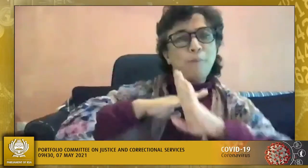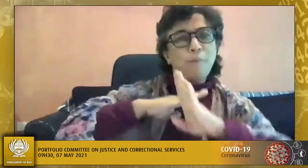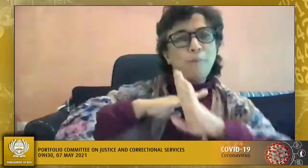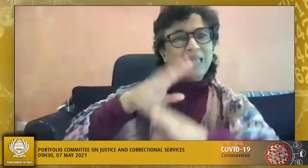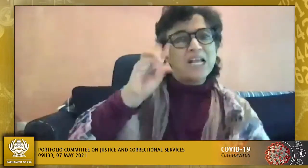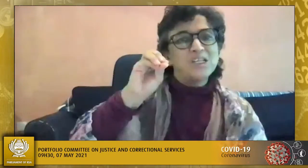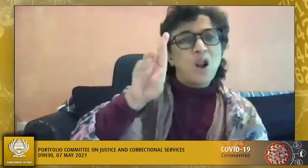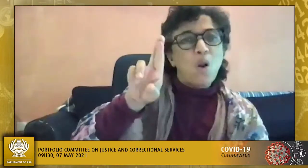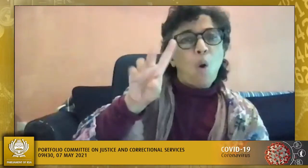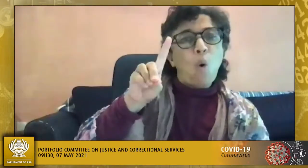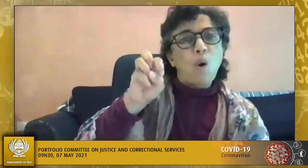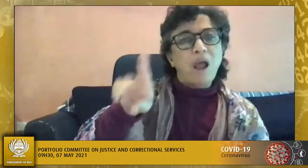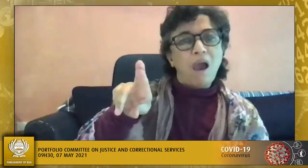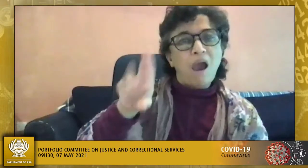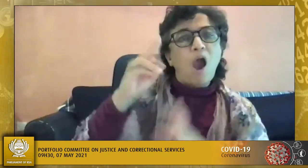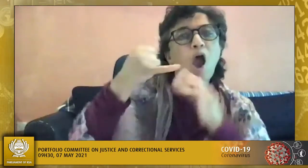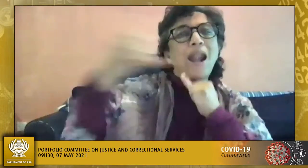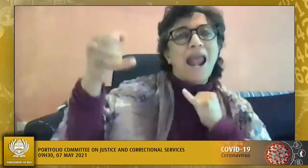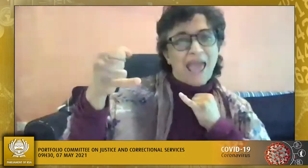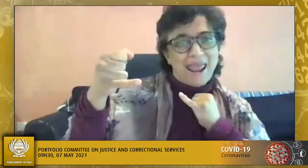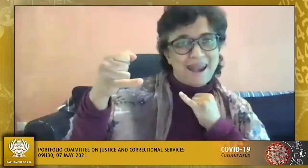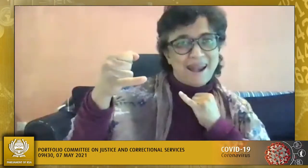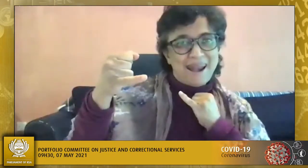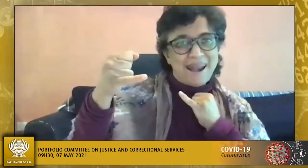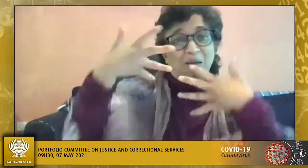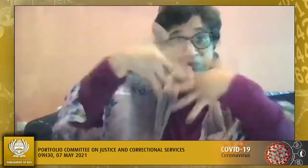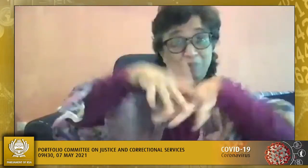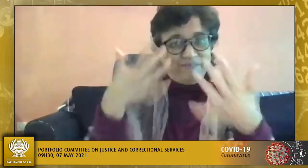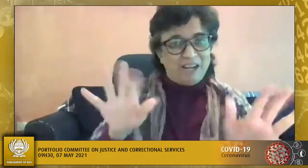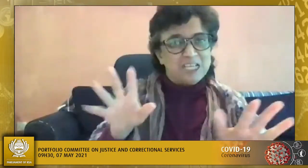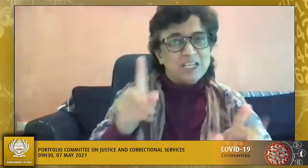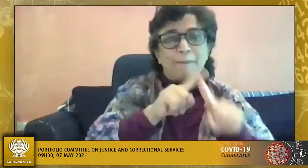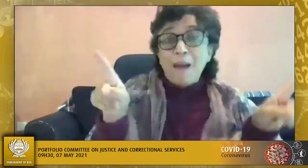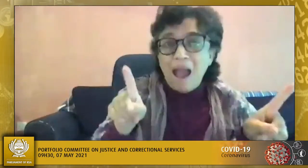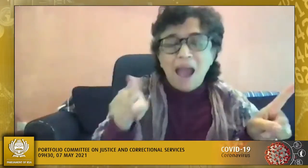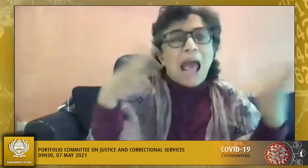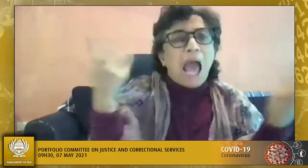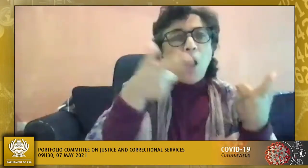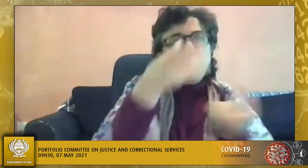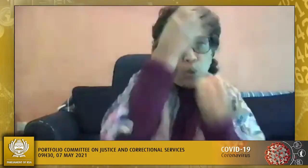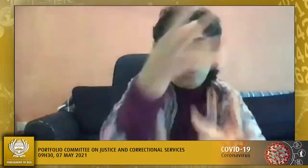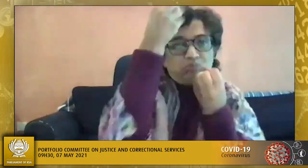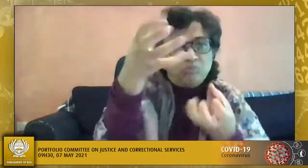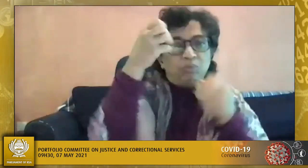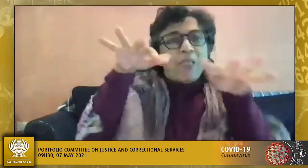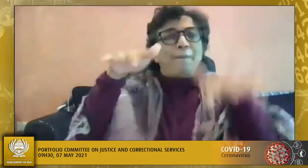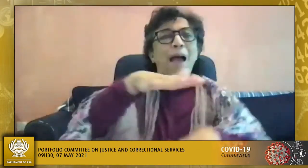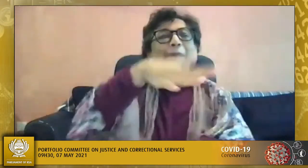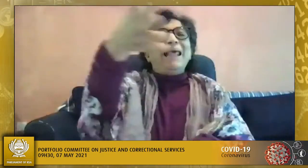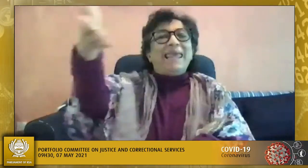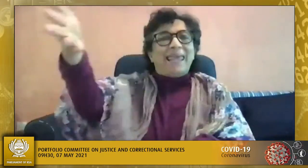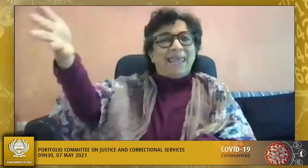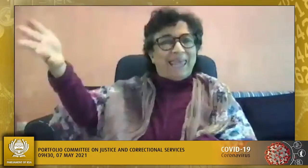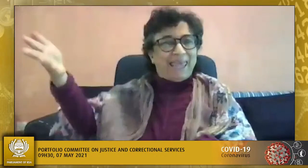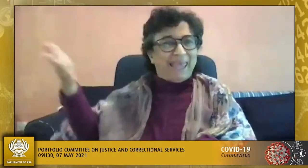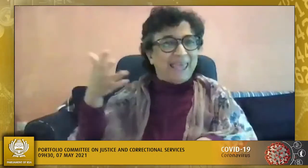you mentioned applications for protection orders online applications for protection orders that has been implemented